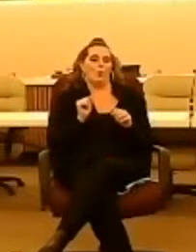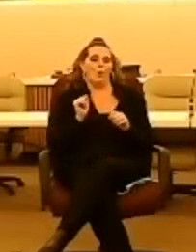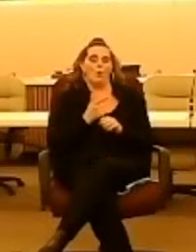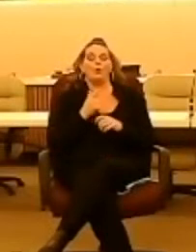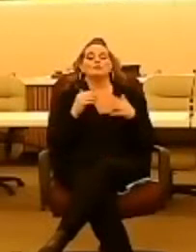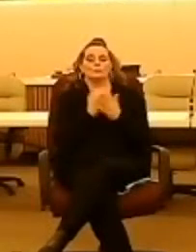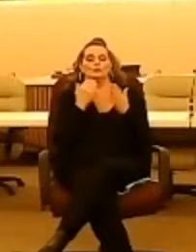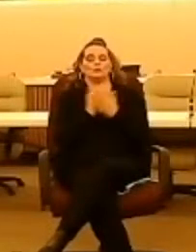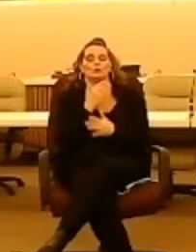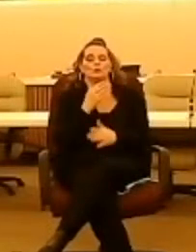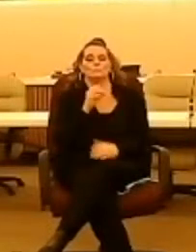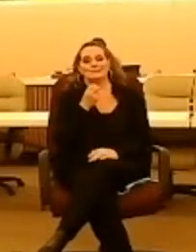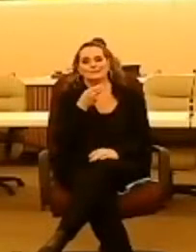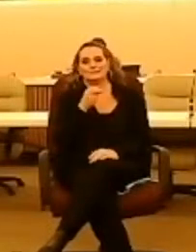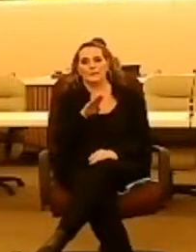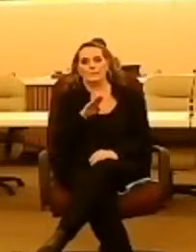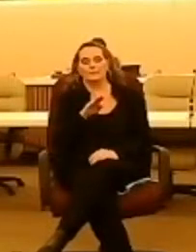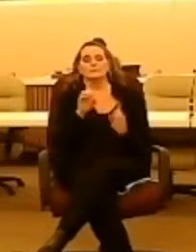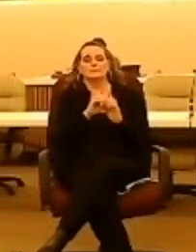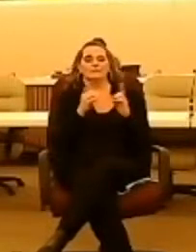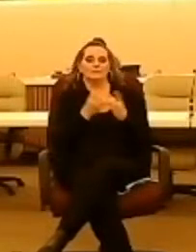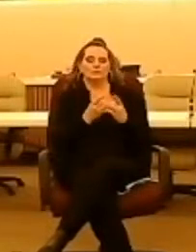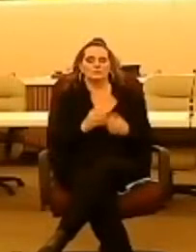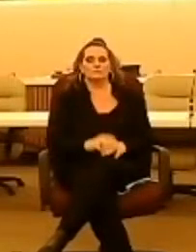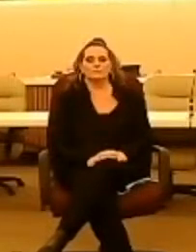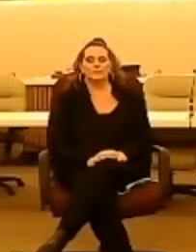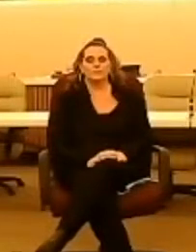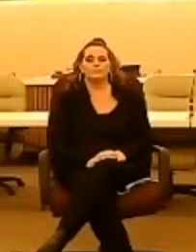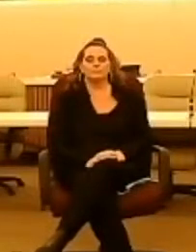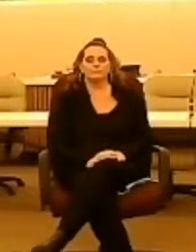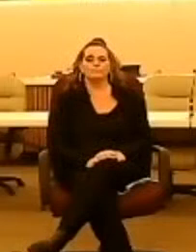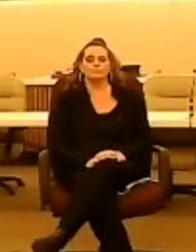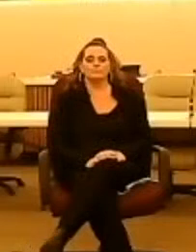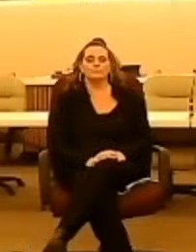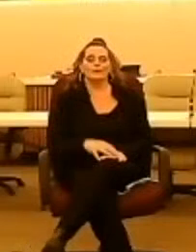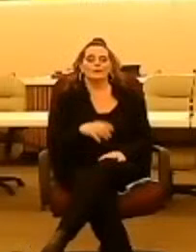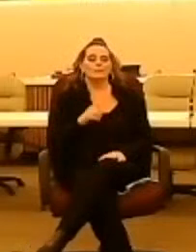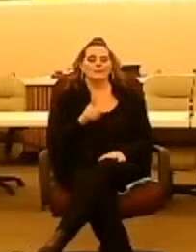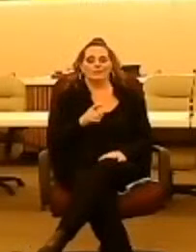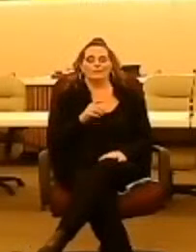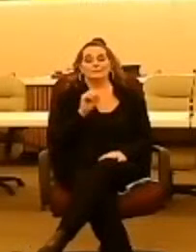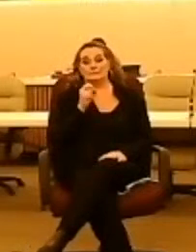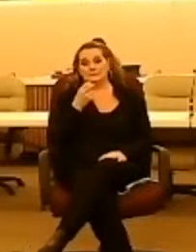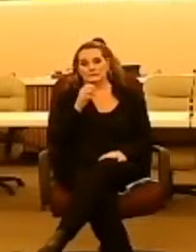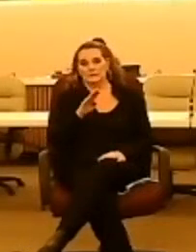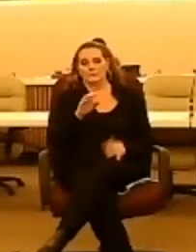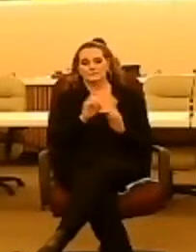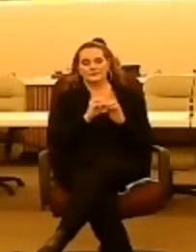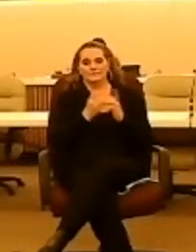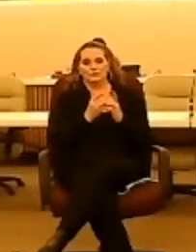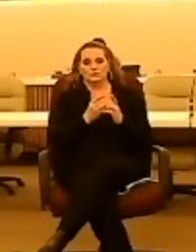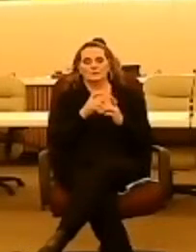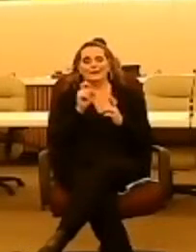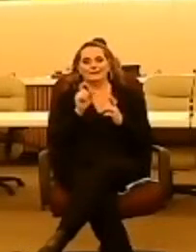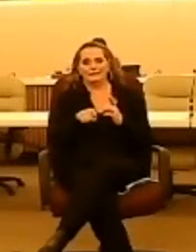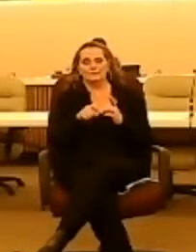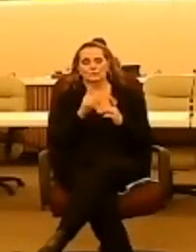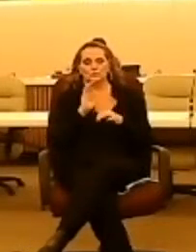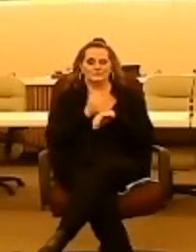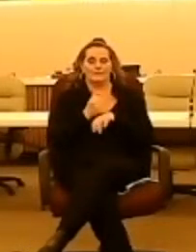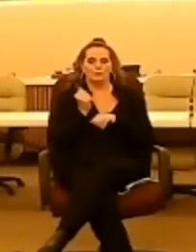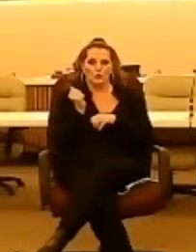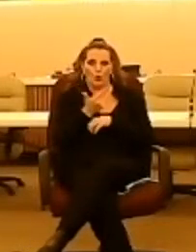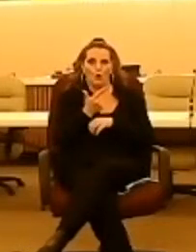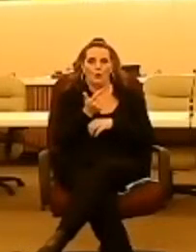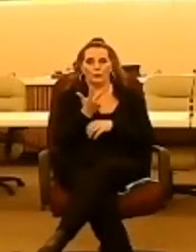district or a water district or a sanitary sewer district, this subdivision, of course, needs all three. and